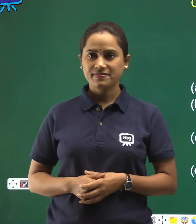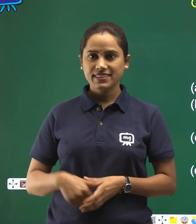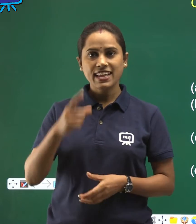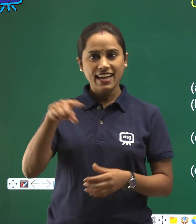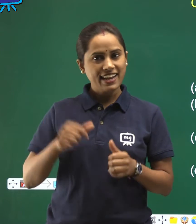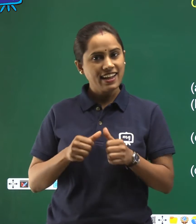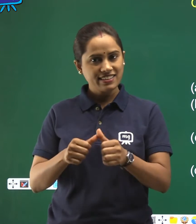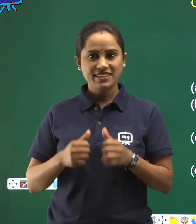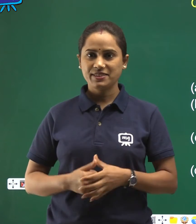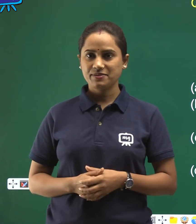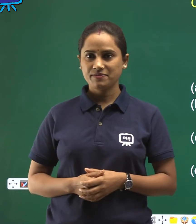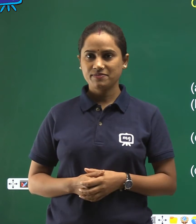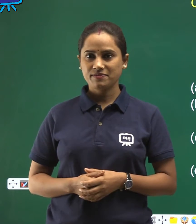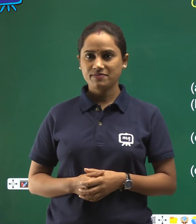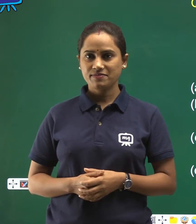Correct answer is